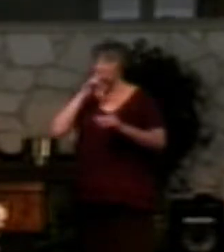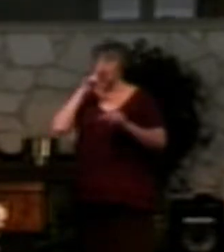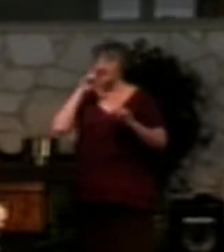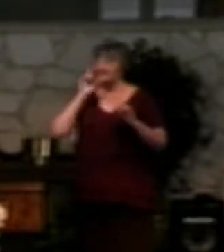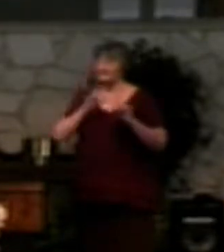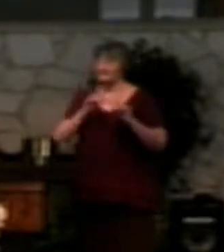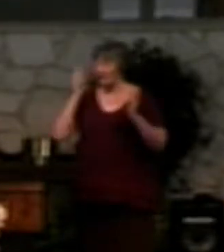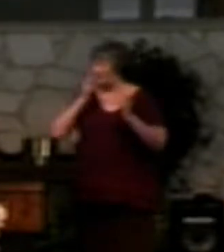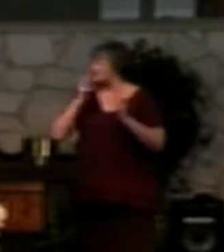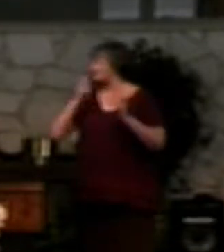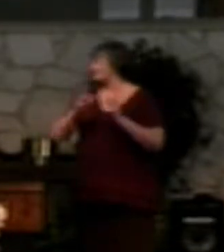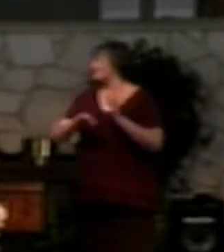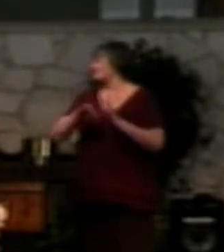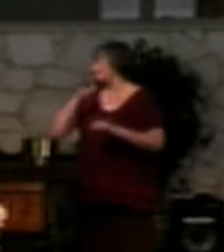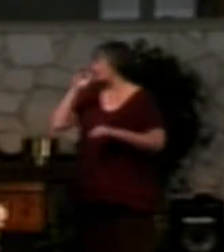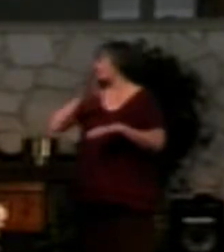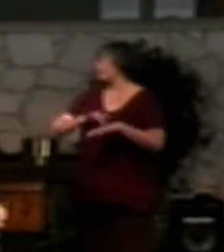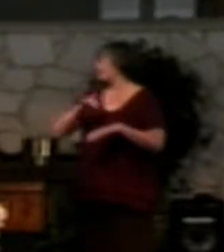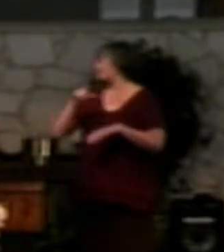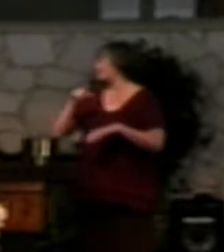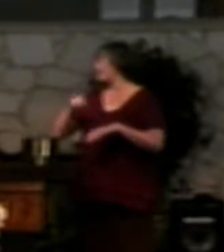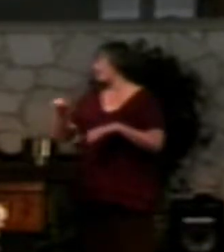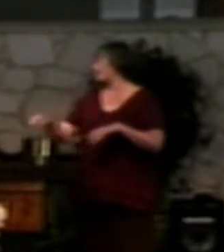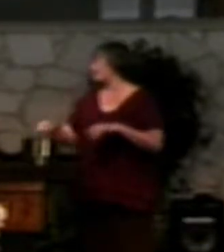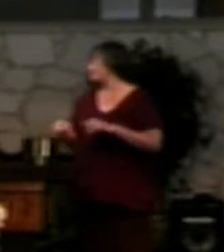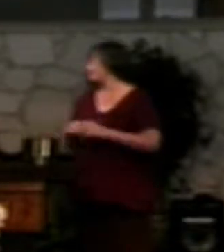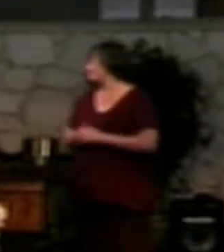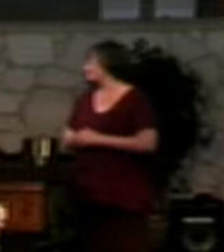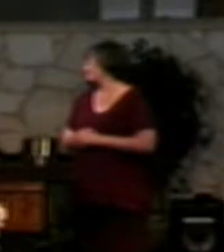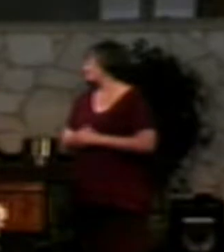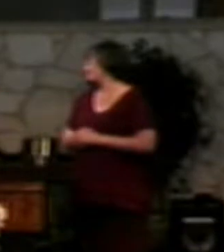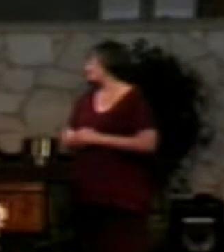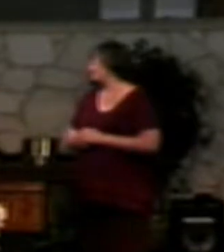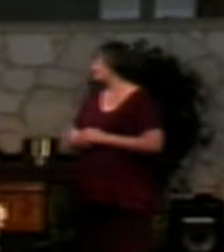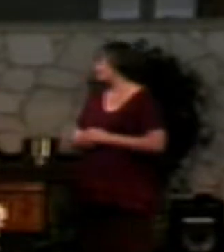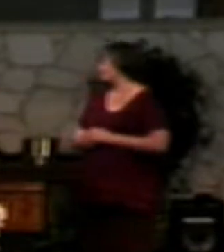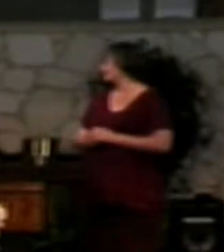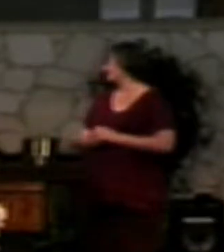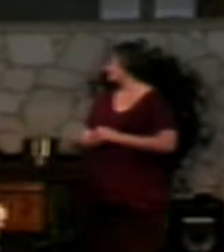It's really awesome experience watching them. Amen.